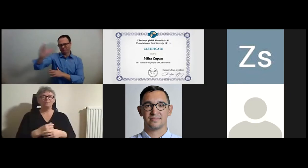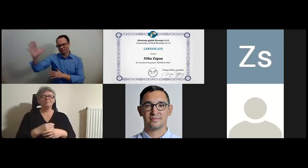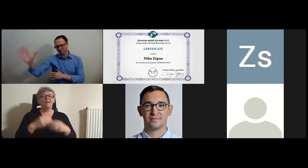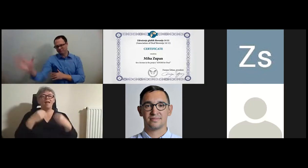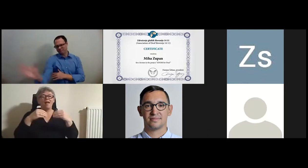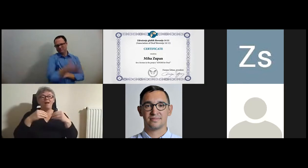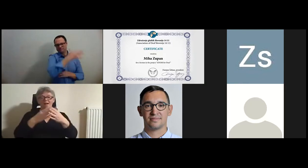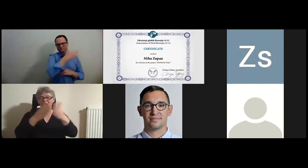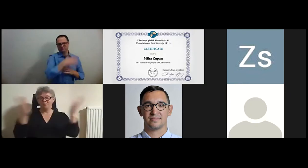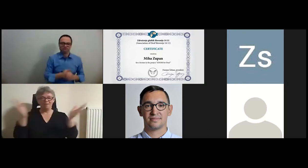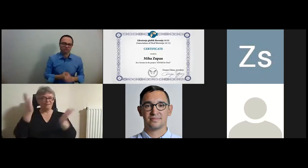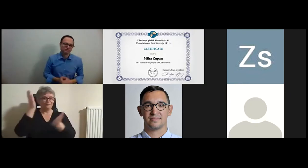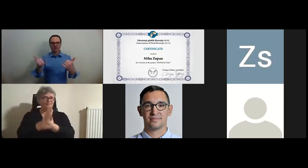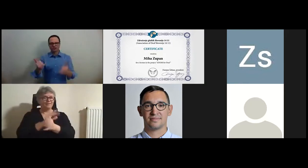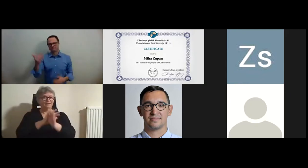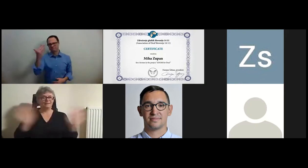was the last